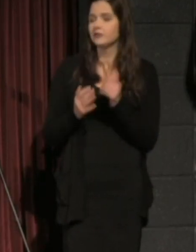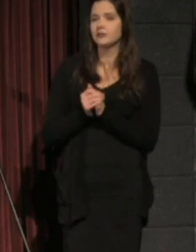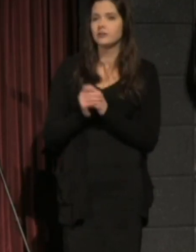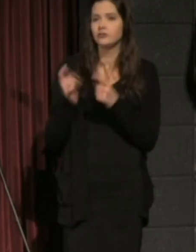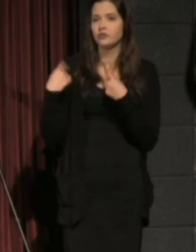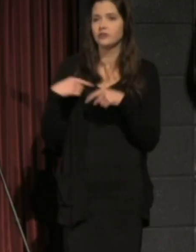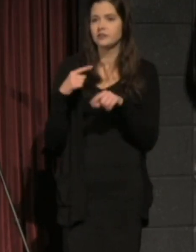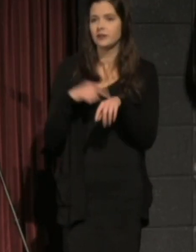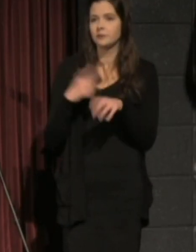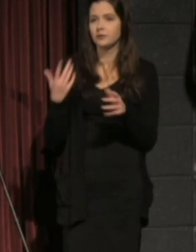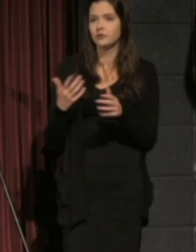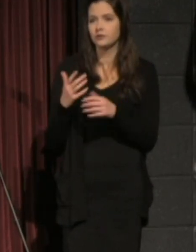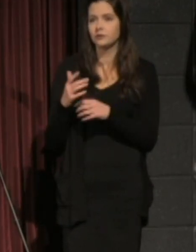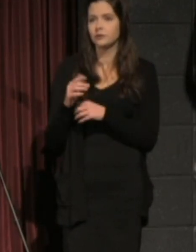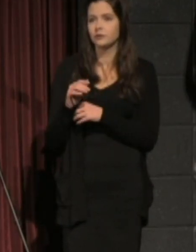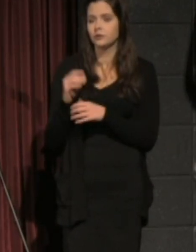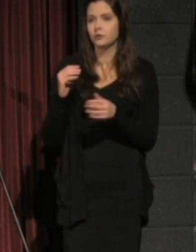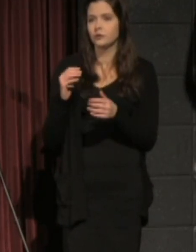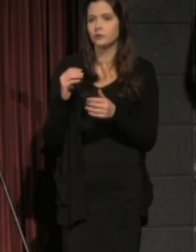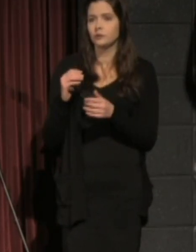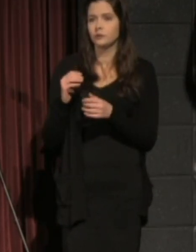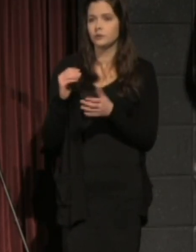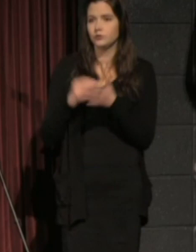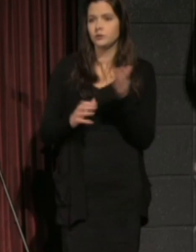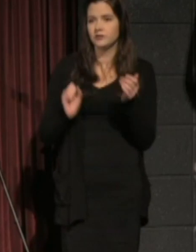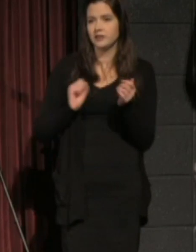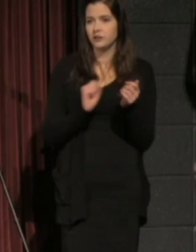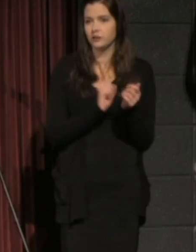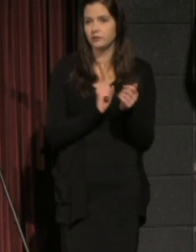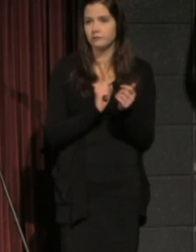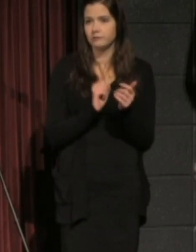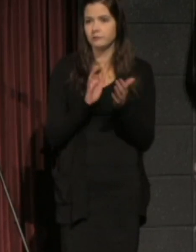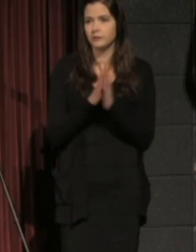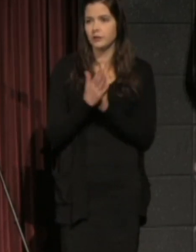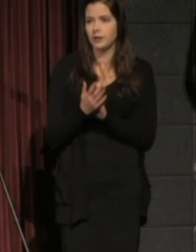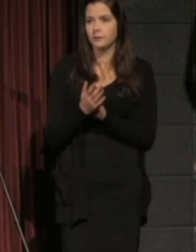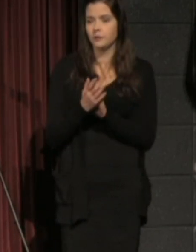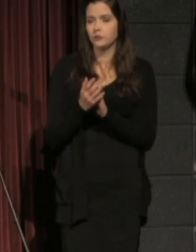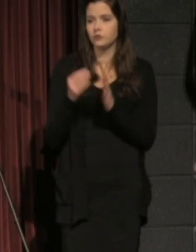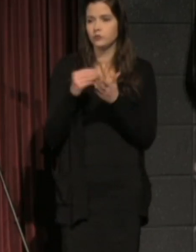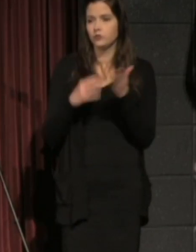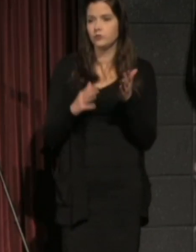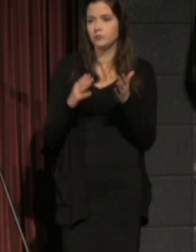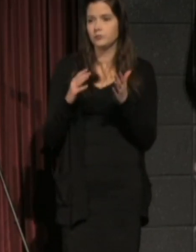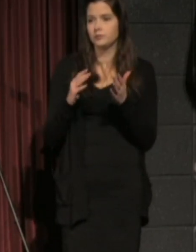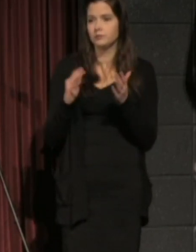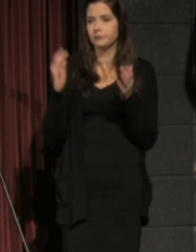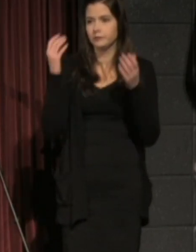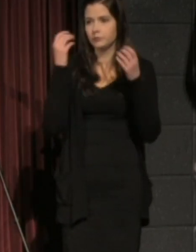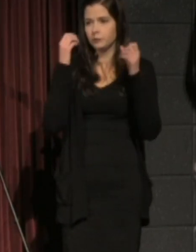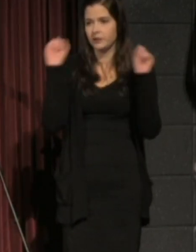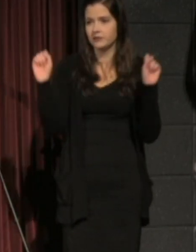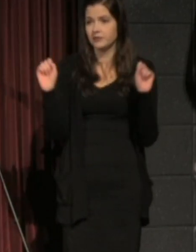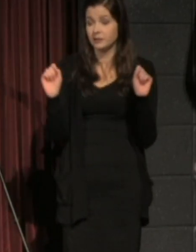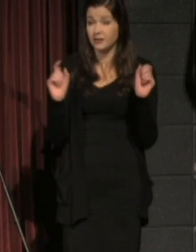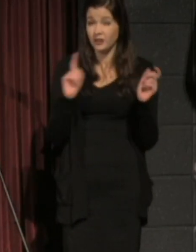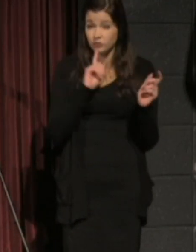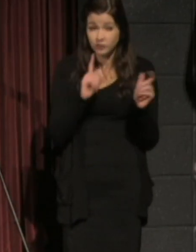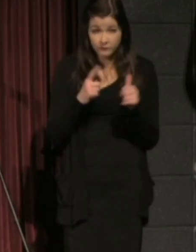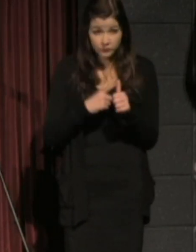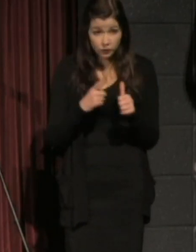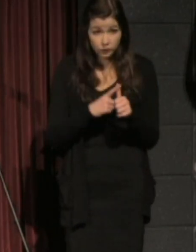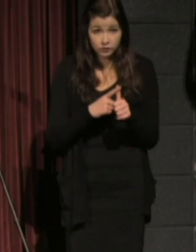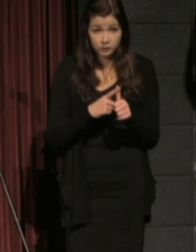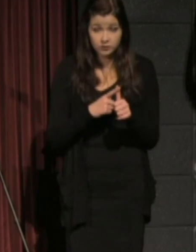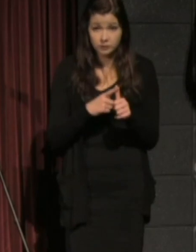she served as a student senator and eventually student body president. She was president of the first president of our